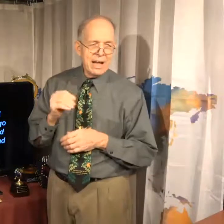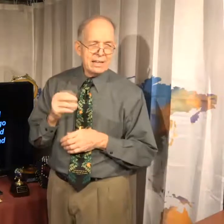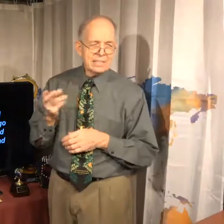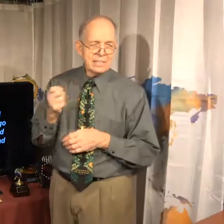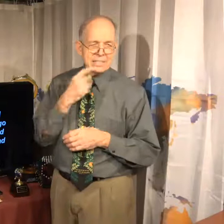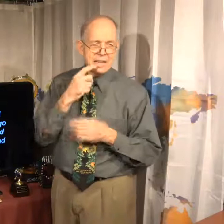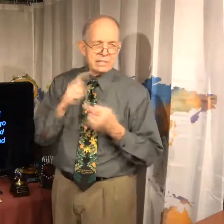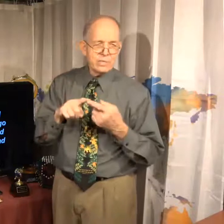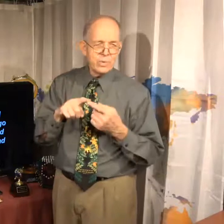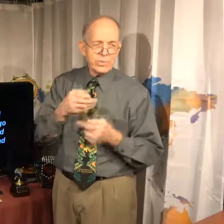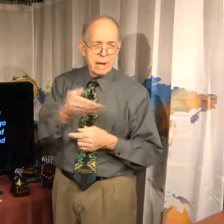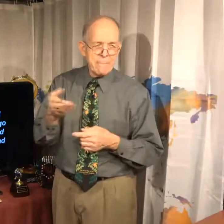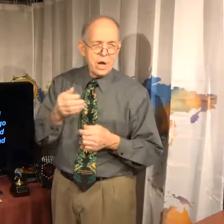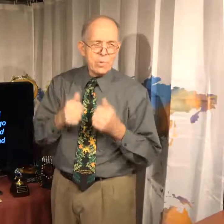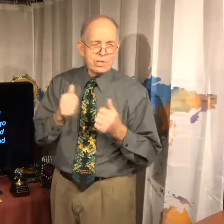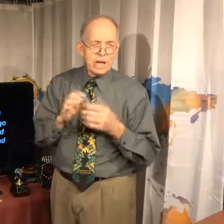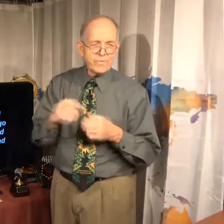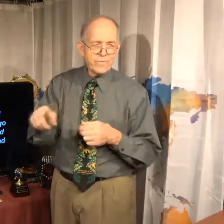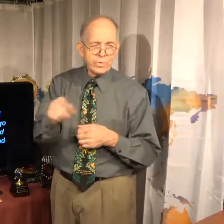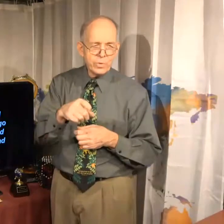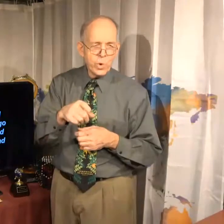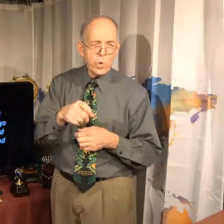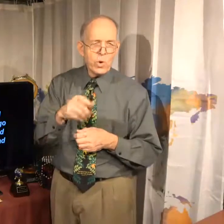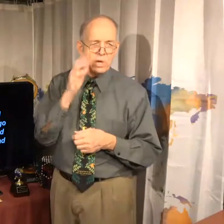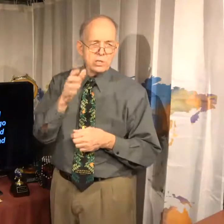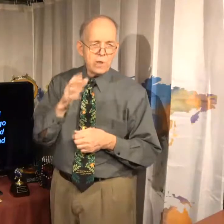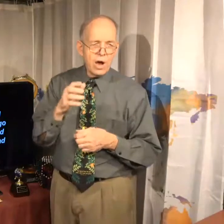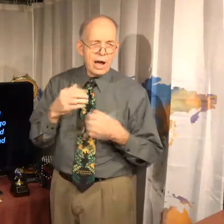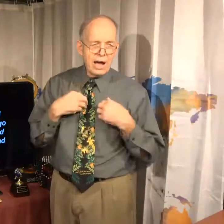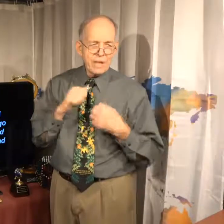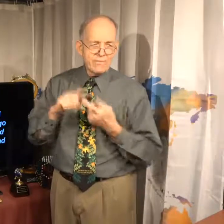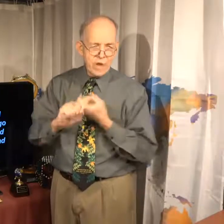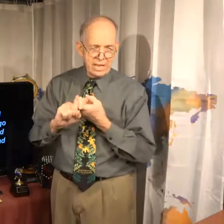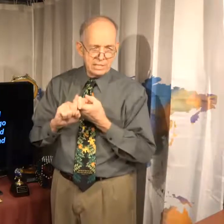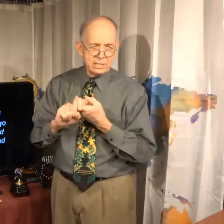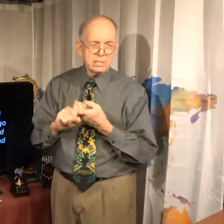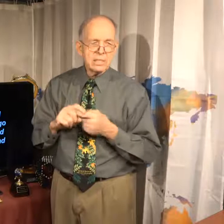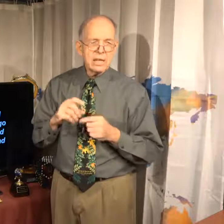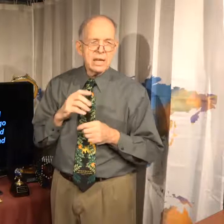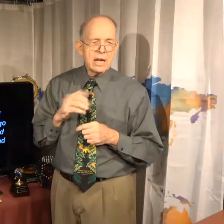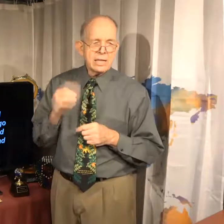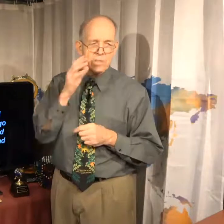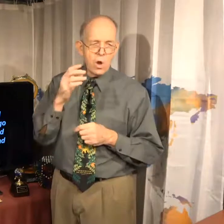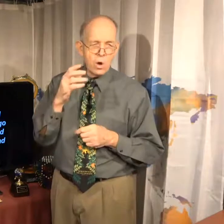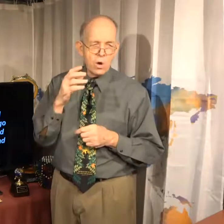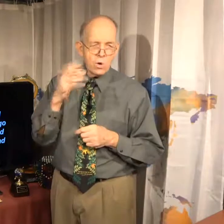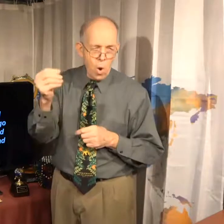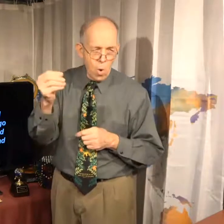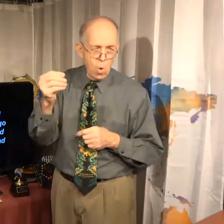And he says to them, which of you shall have a friend, and shall go